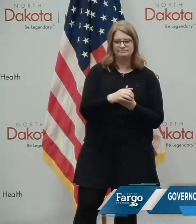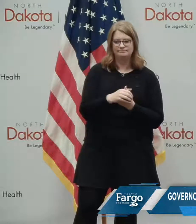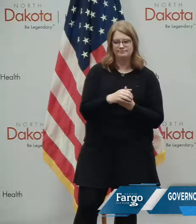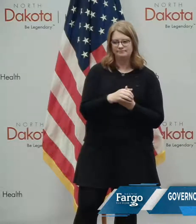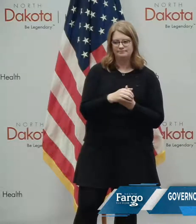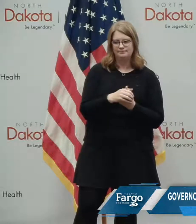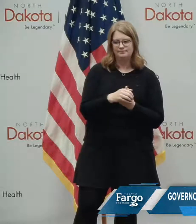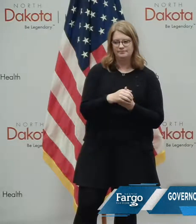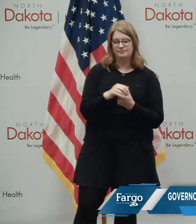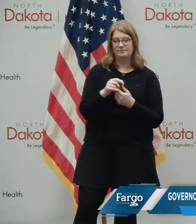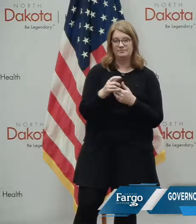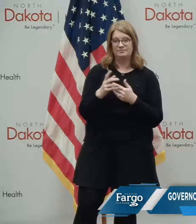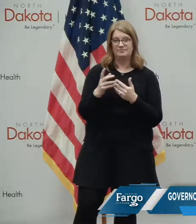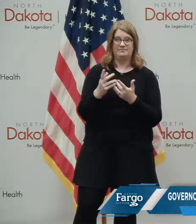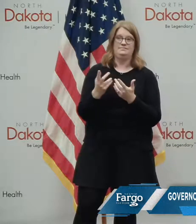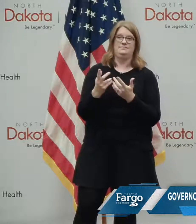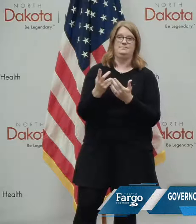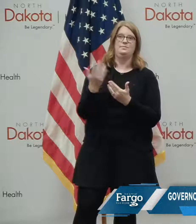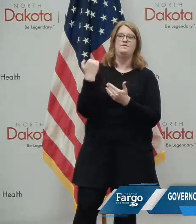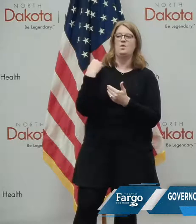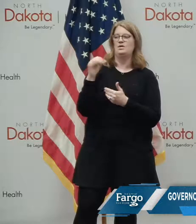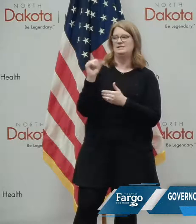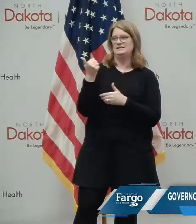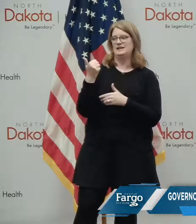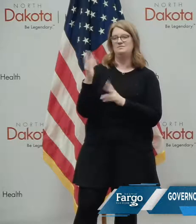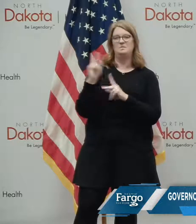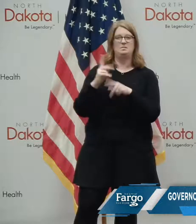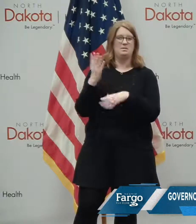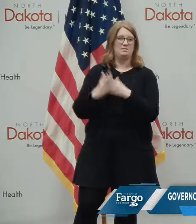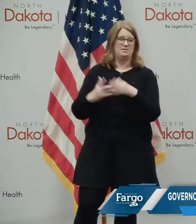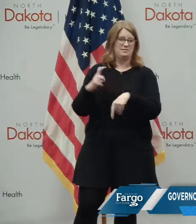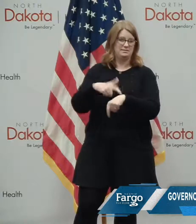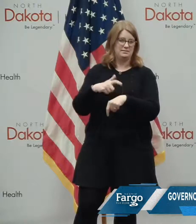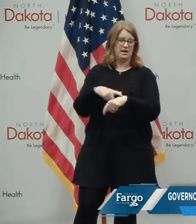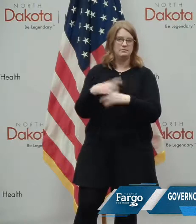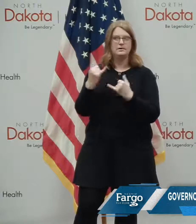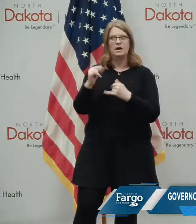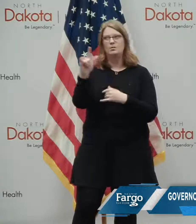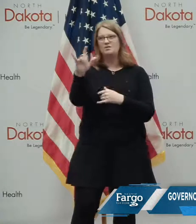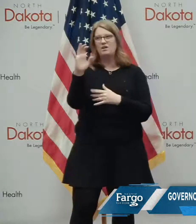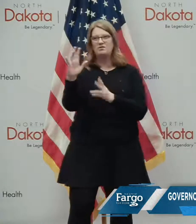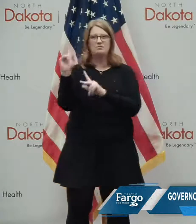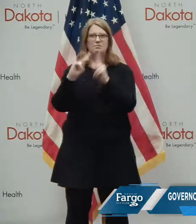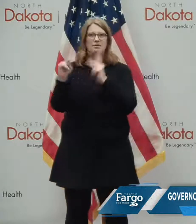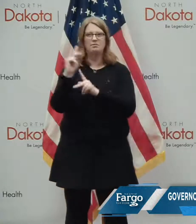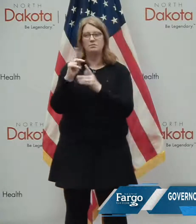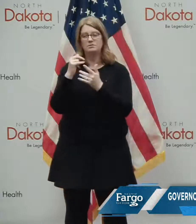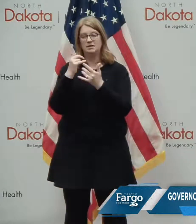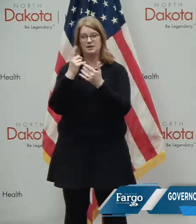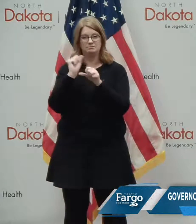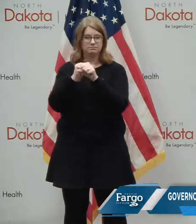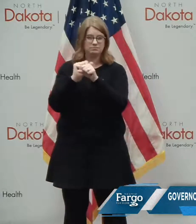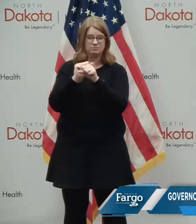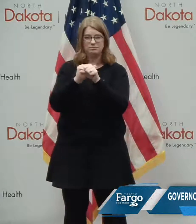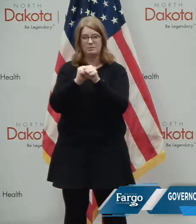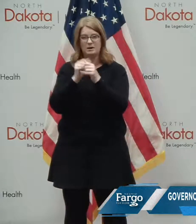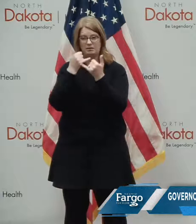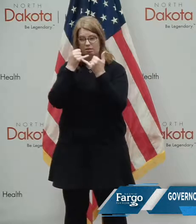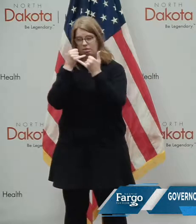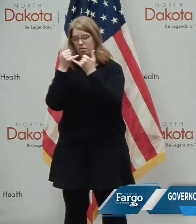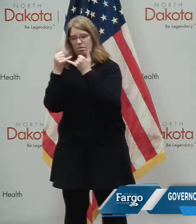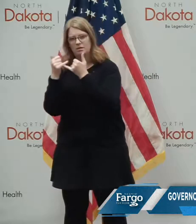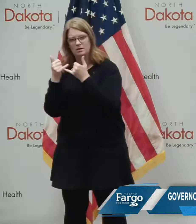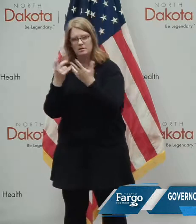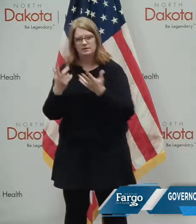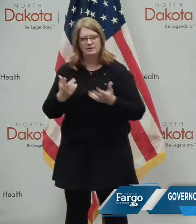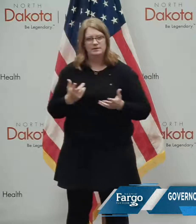again, 30 times, you might have had, 10 people part-time doing it. Now you've got hundreds of people working across that. So the job